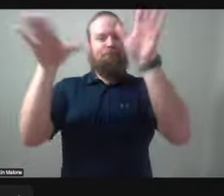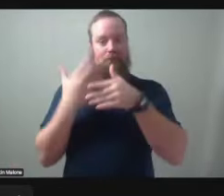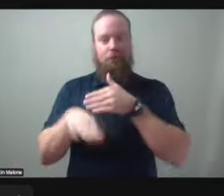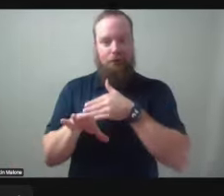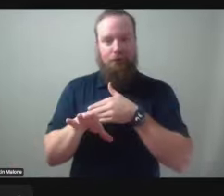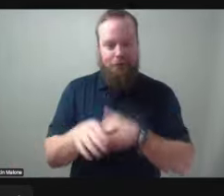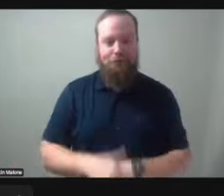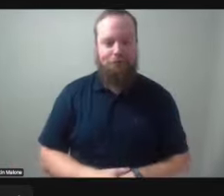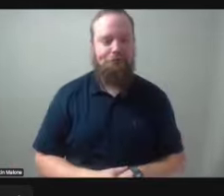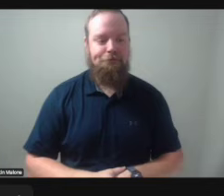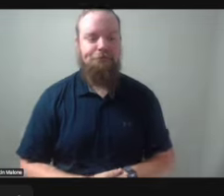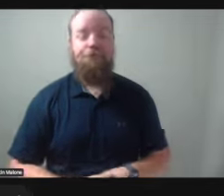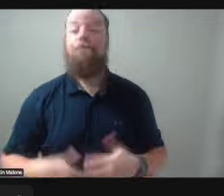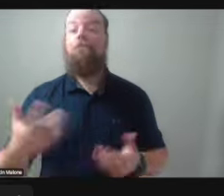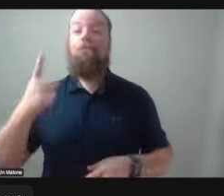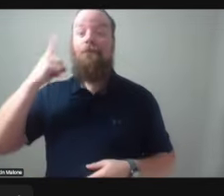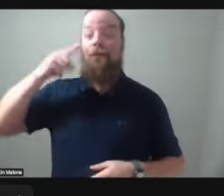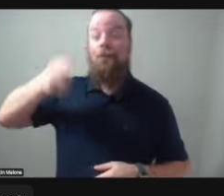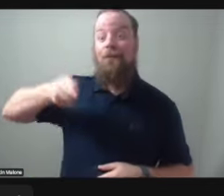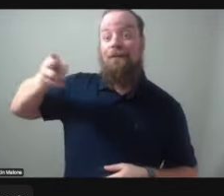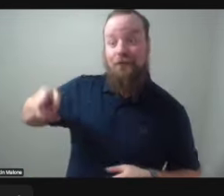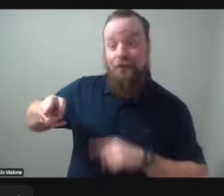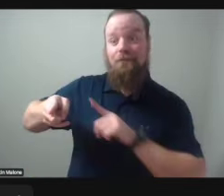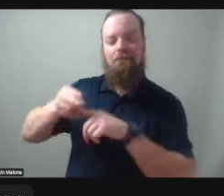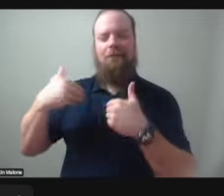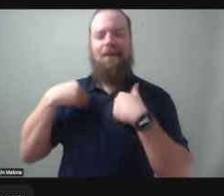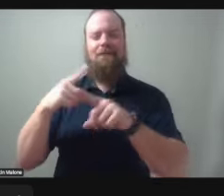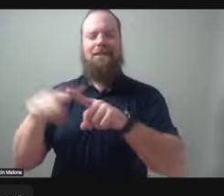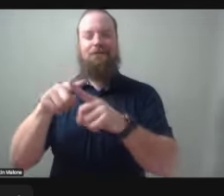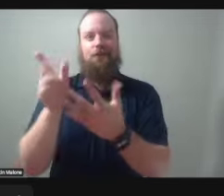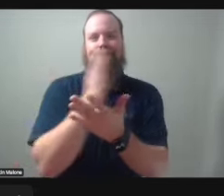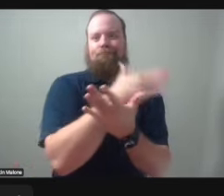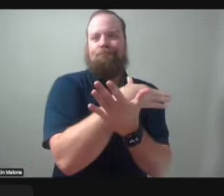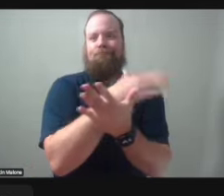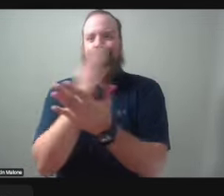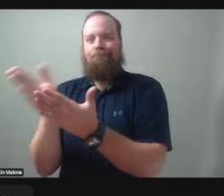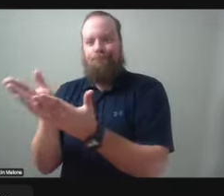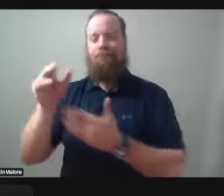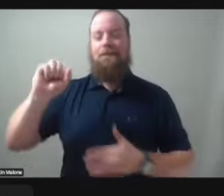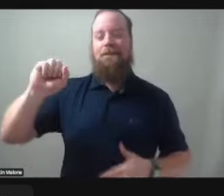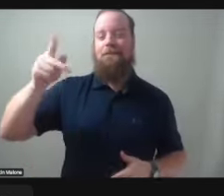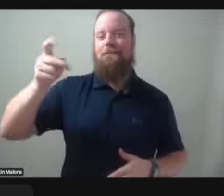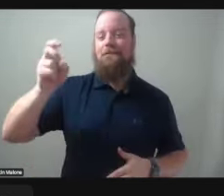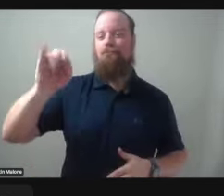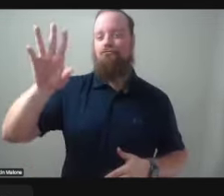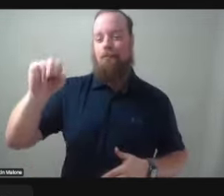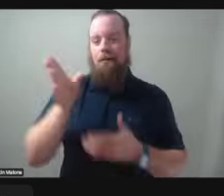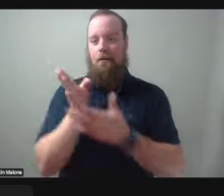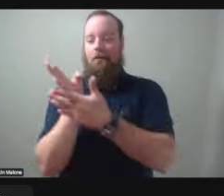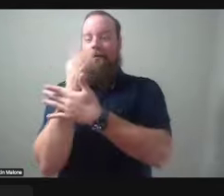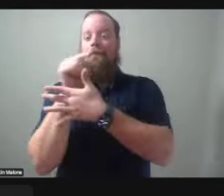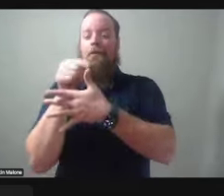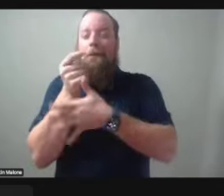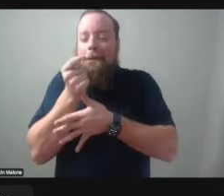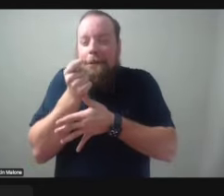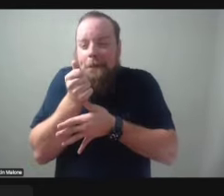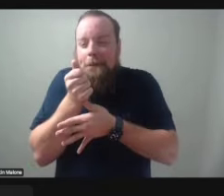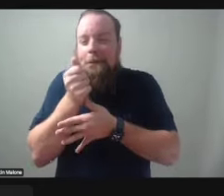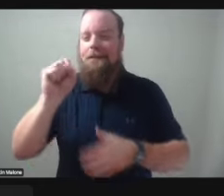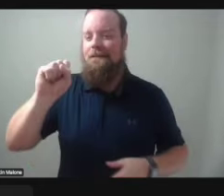Having that bicultural ability from both gives them fluency in both